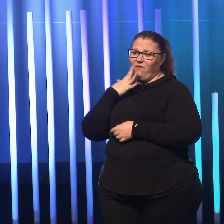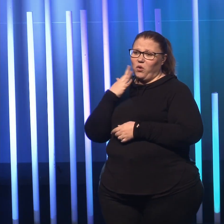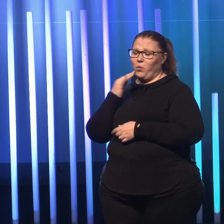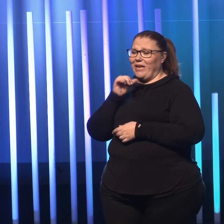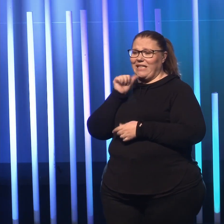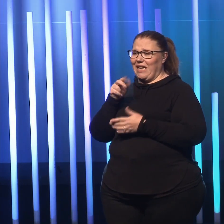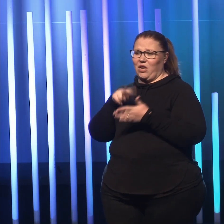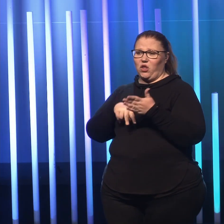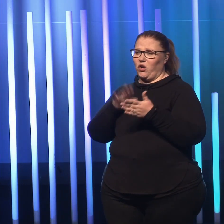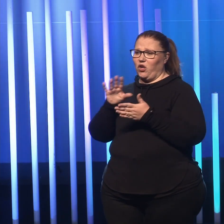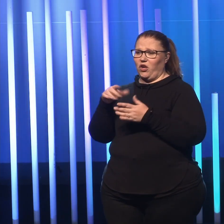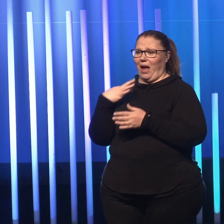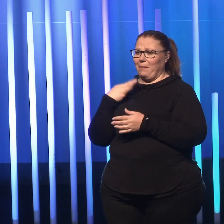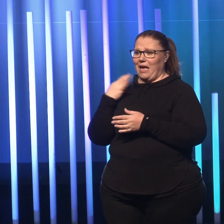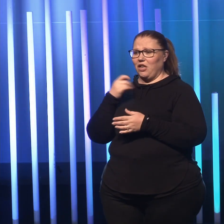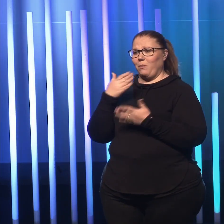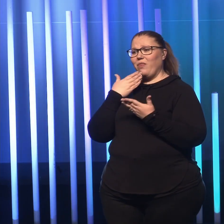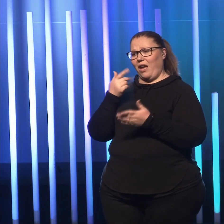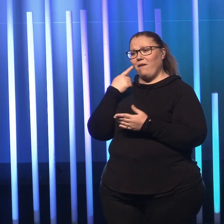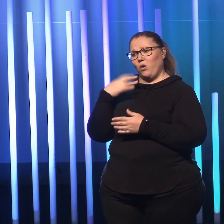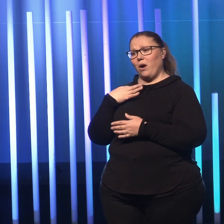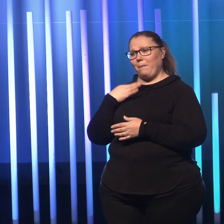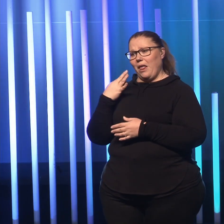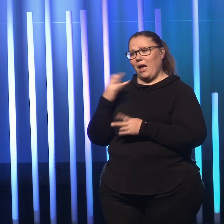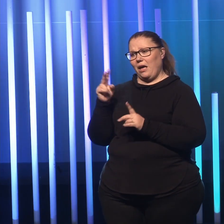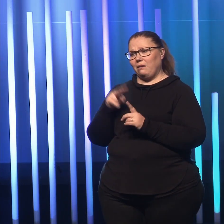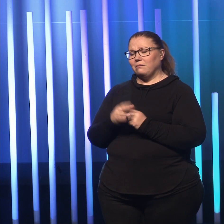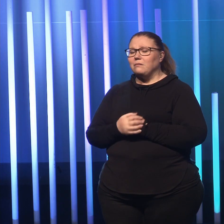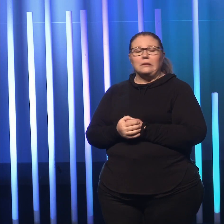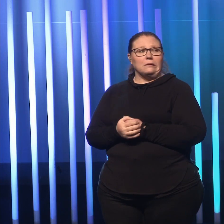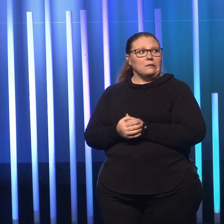your application, but thank you for applying.